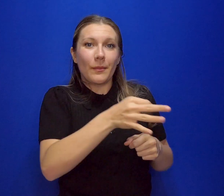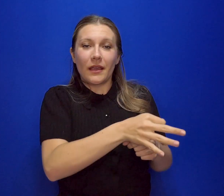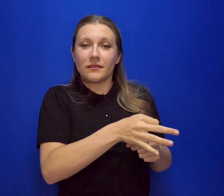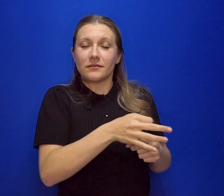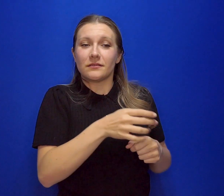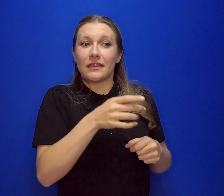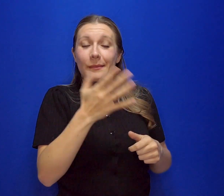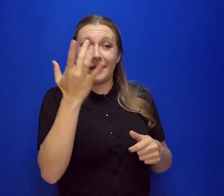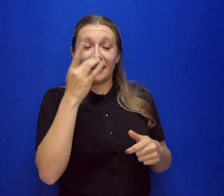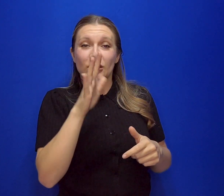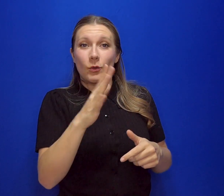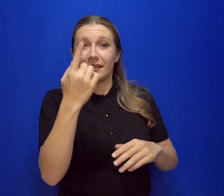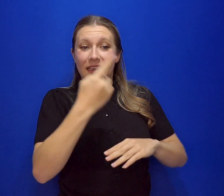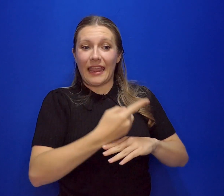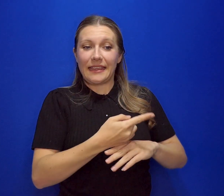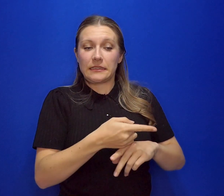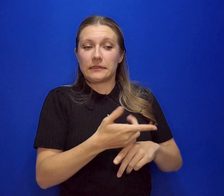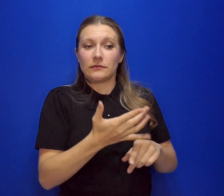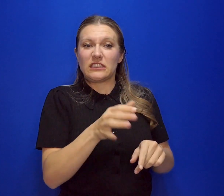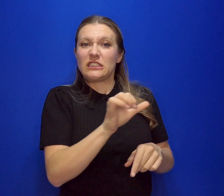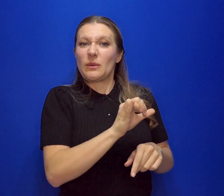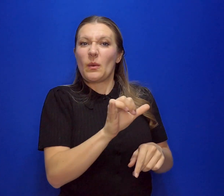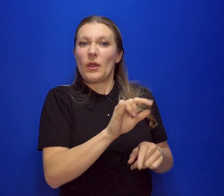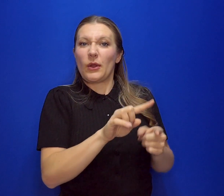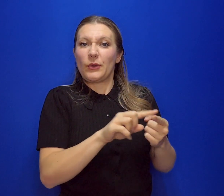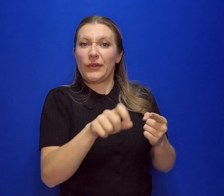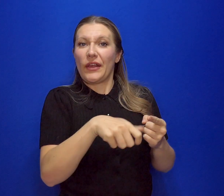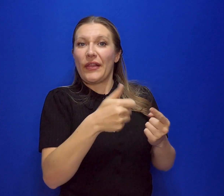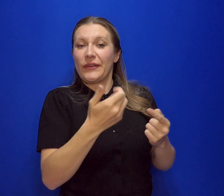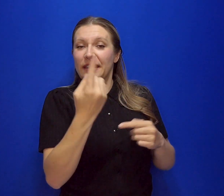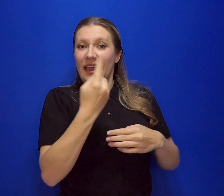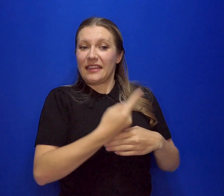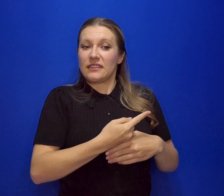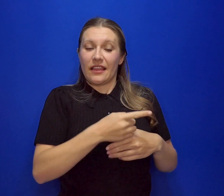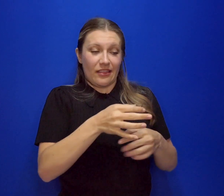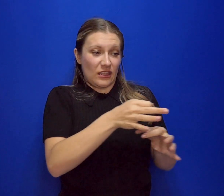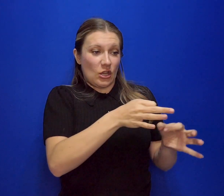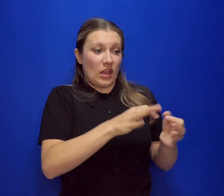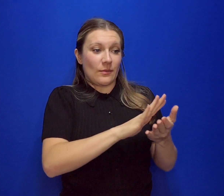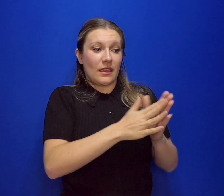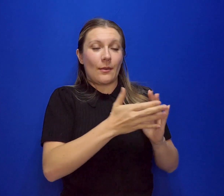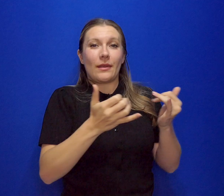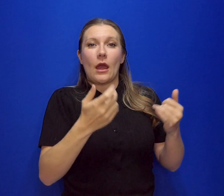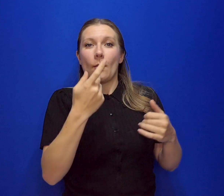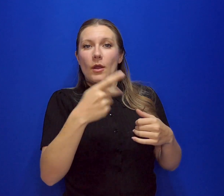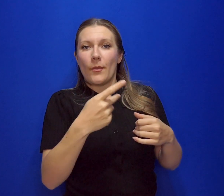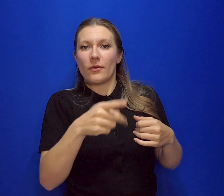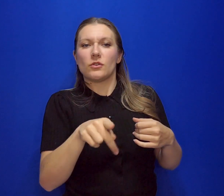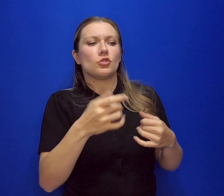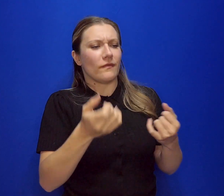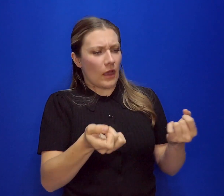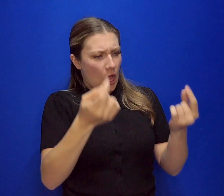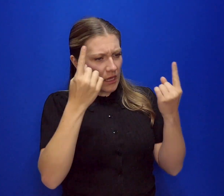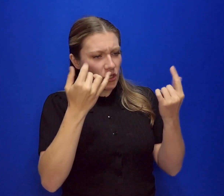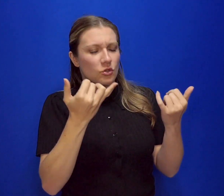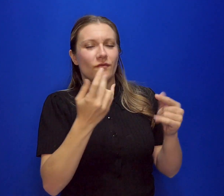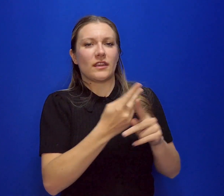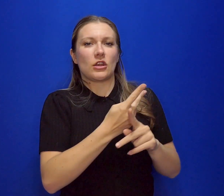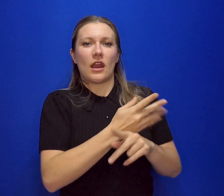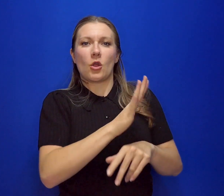similar enough to the days before, the dots keep growing purple. Because you got it. You've kind of figured it out. You know your timing. You know